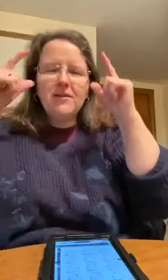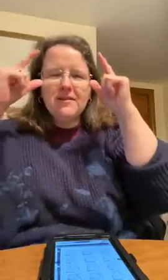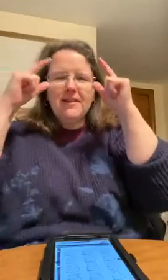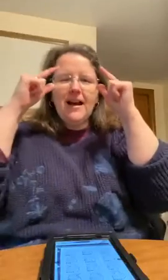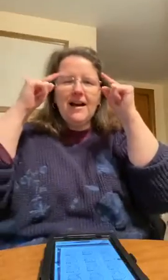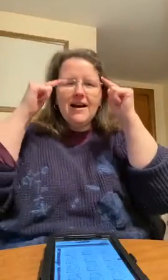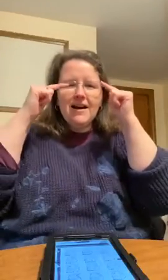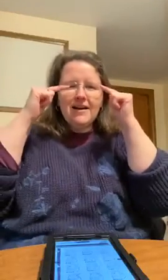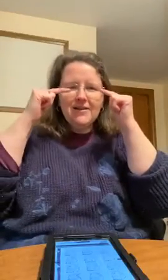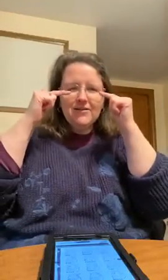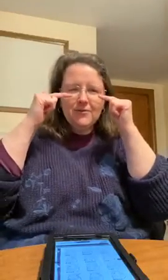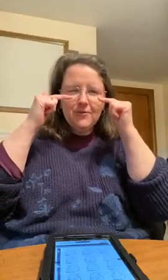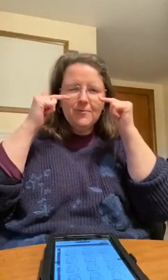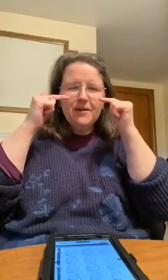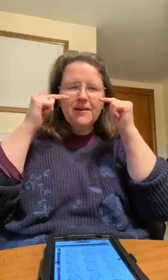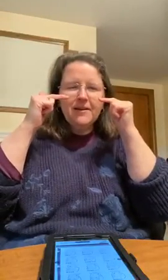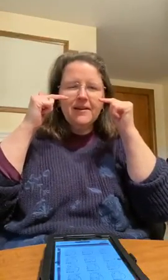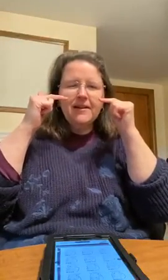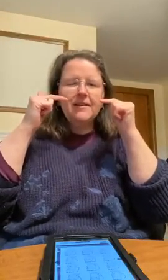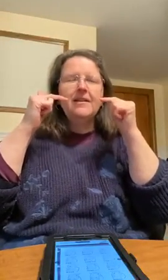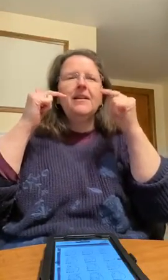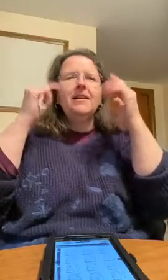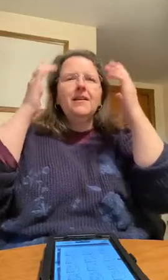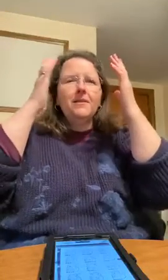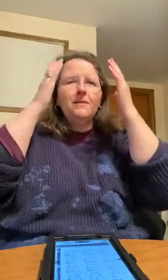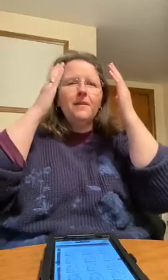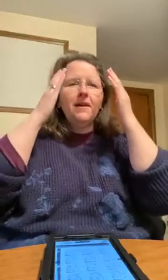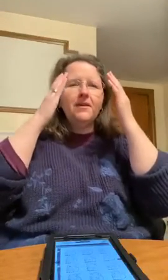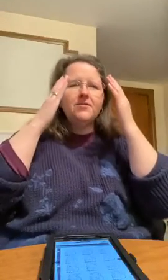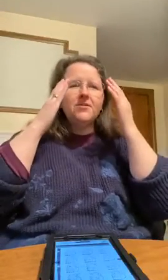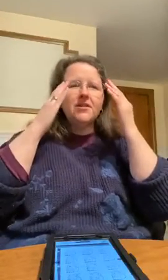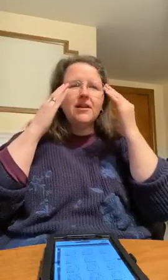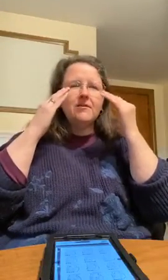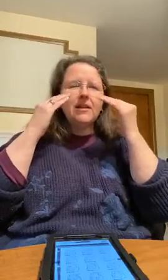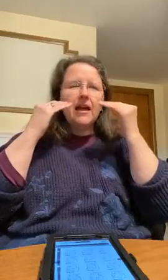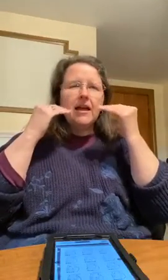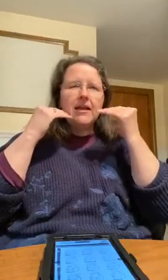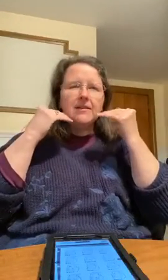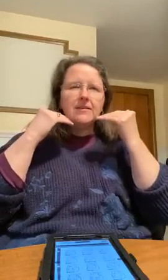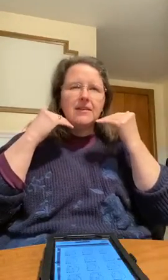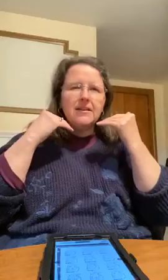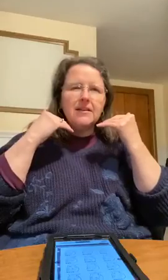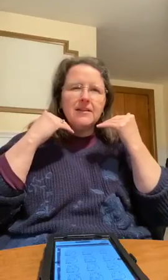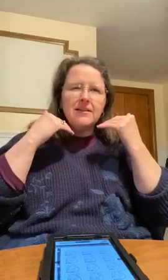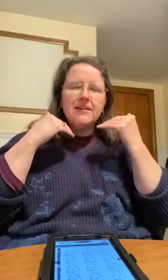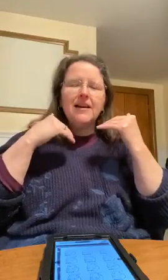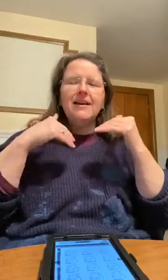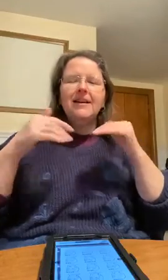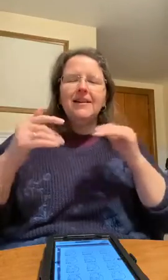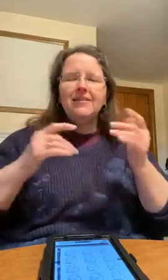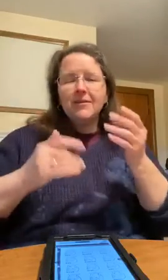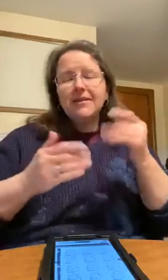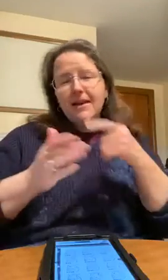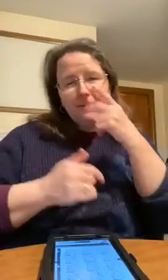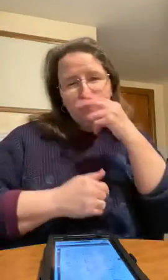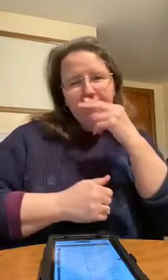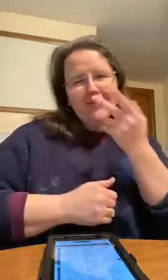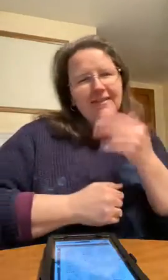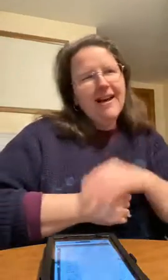the eyes drooping, the face just kind of relaxing. So it's kind of, I mean,